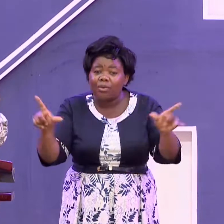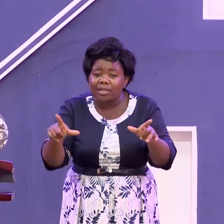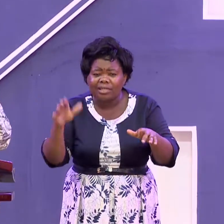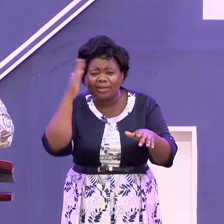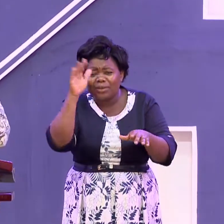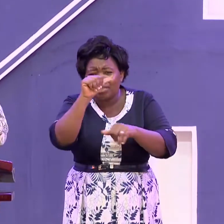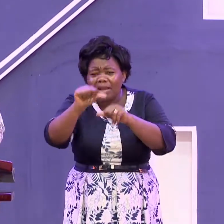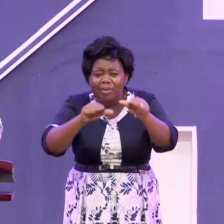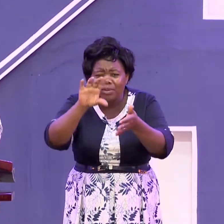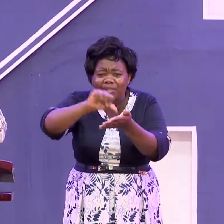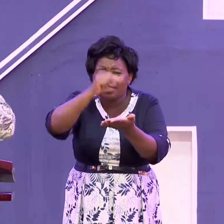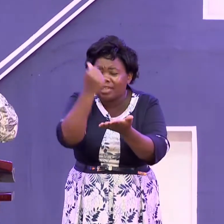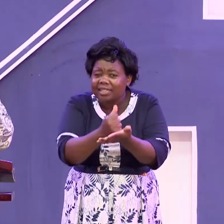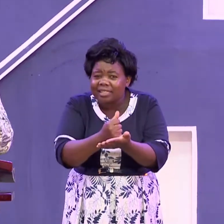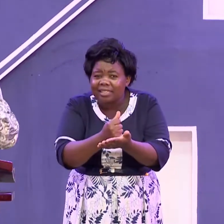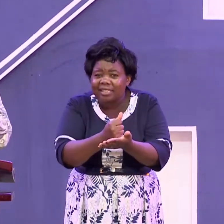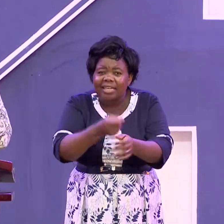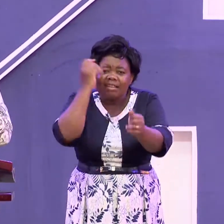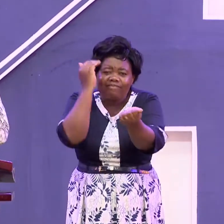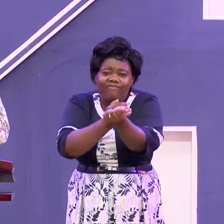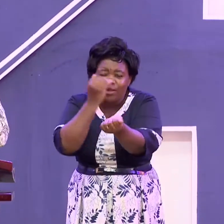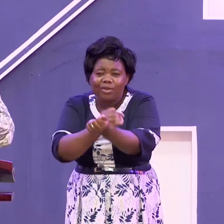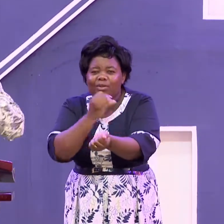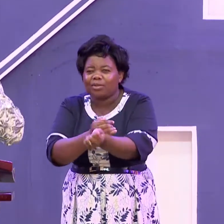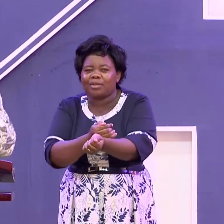language. They know granuts. Mboli. They know